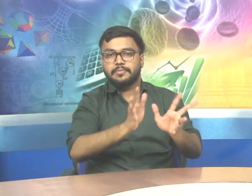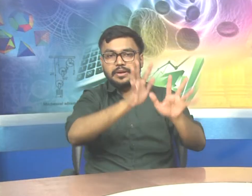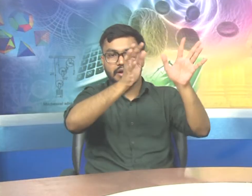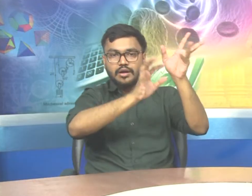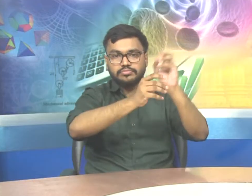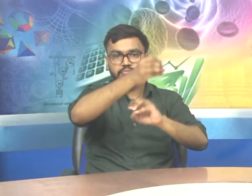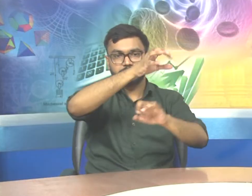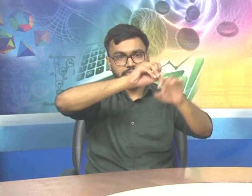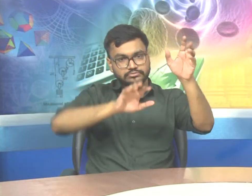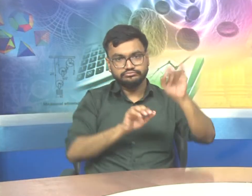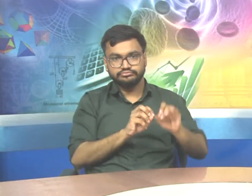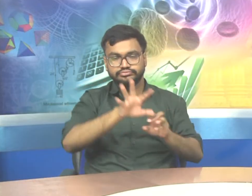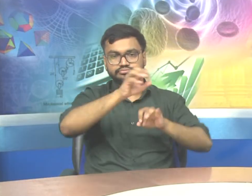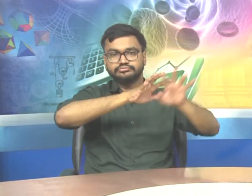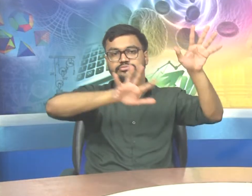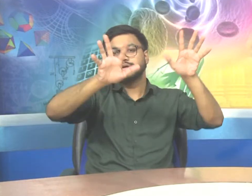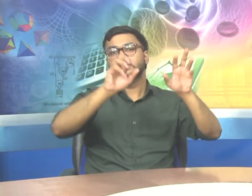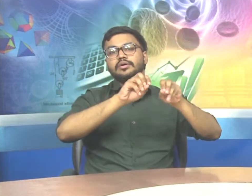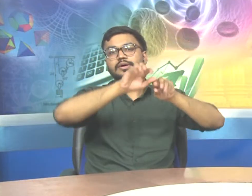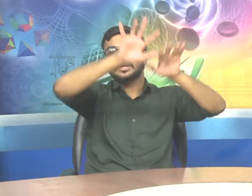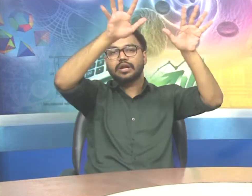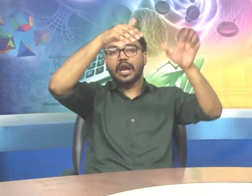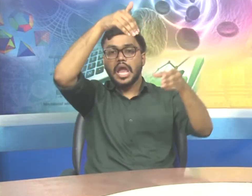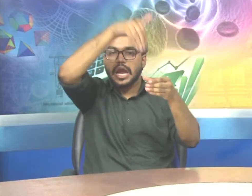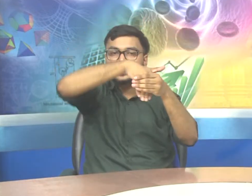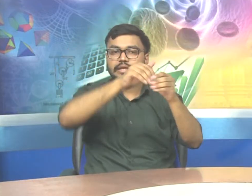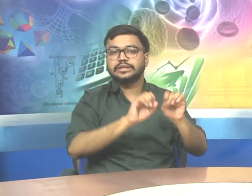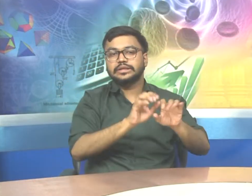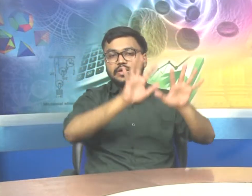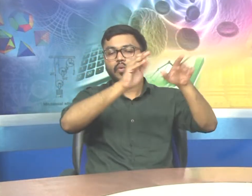This process is called a nuclear reaction.